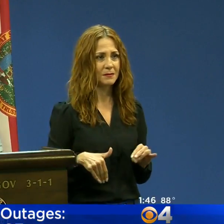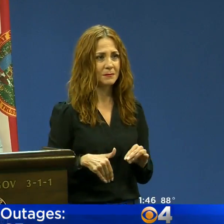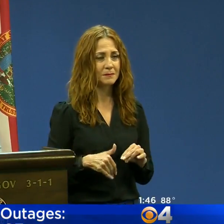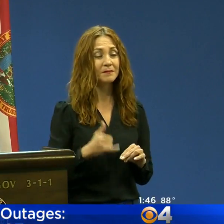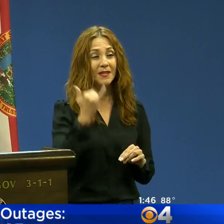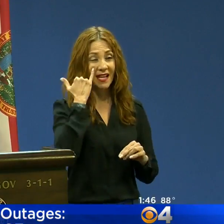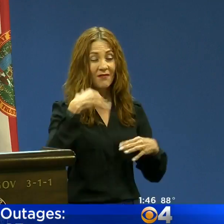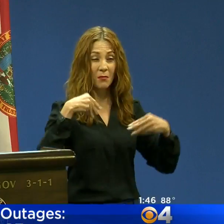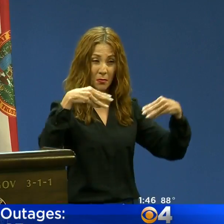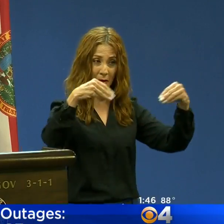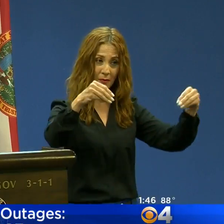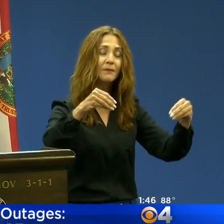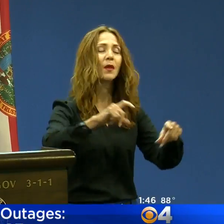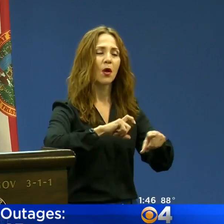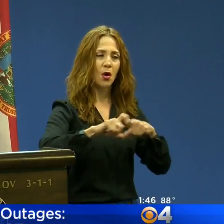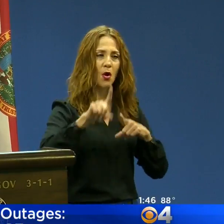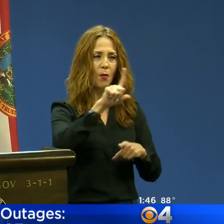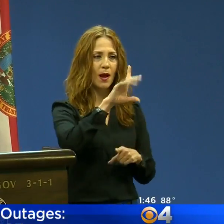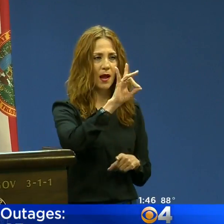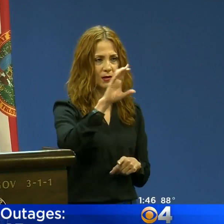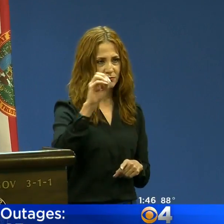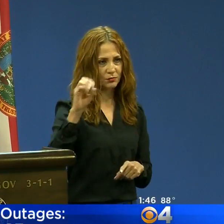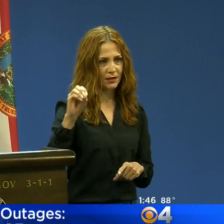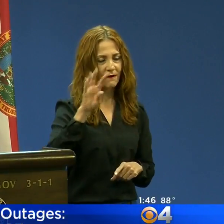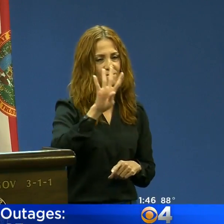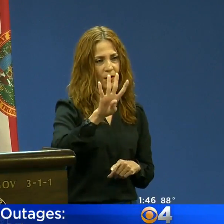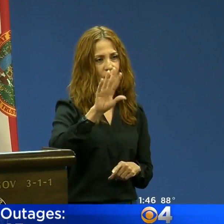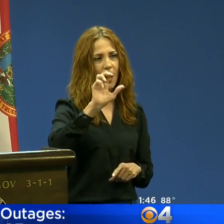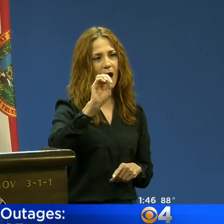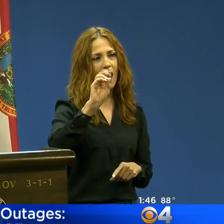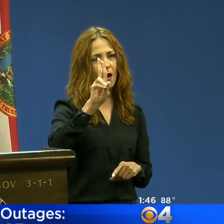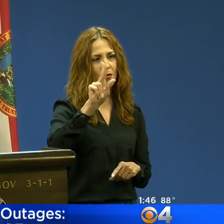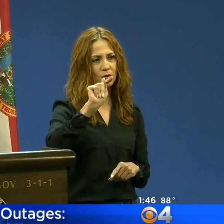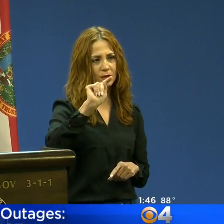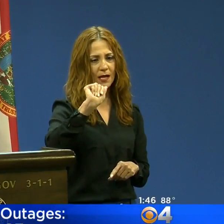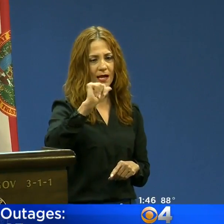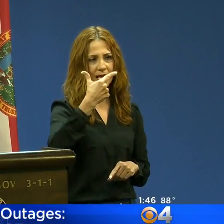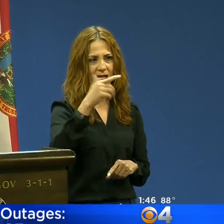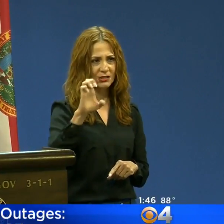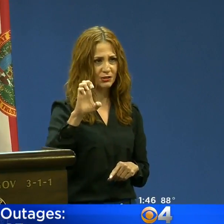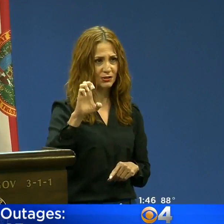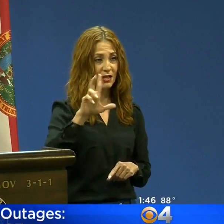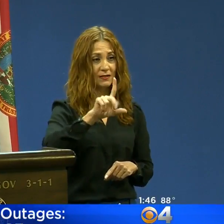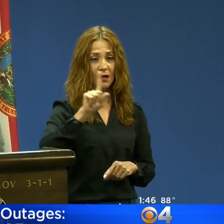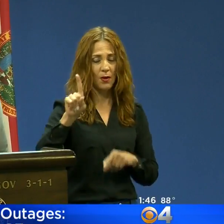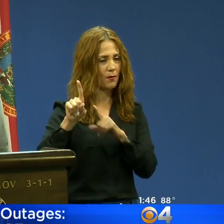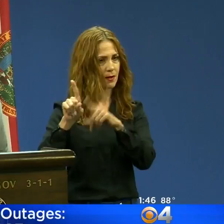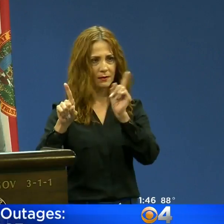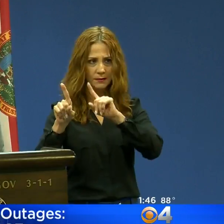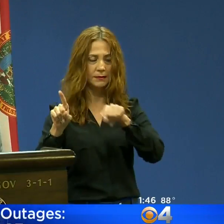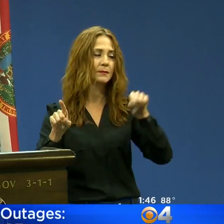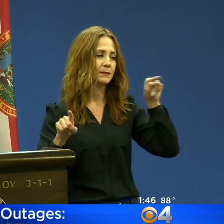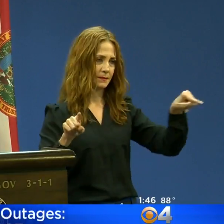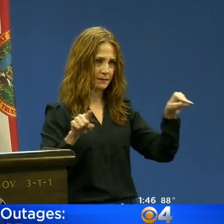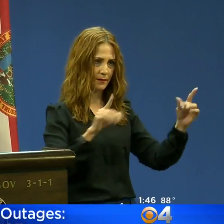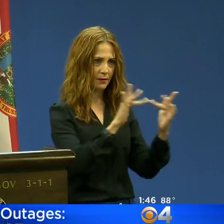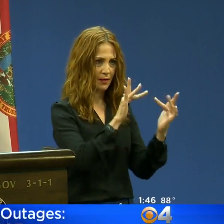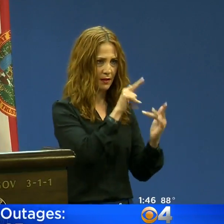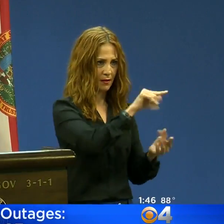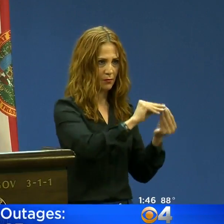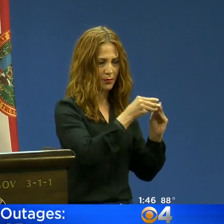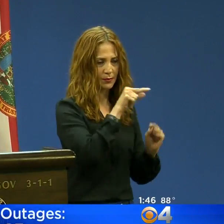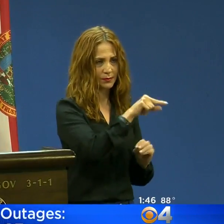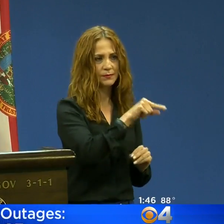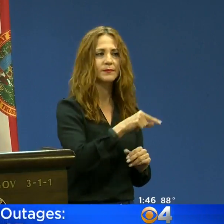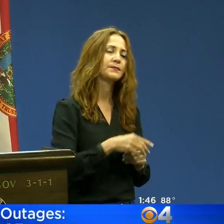1-800-4-OUTAGE to report power outages. Do not do that through 311. The majority of the calls we have been receiving at 311 have been about